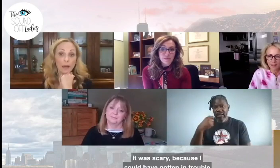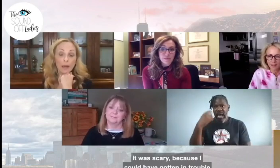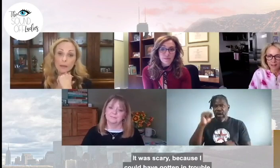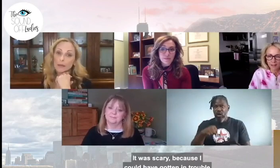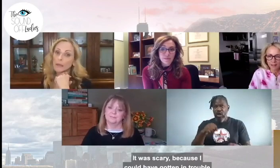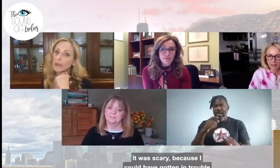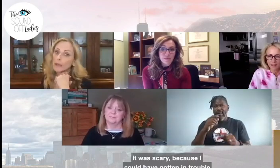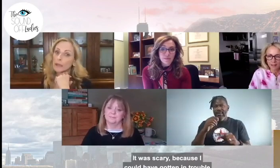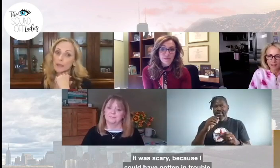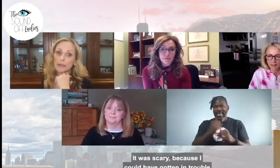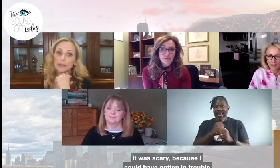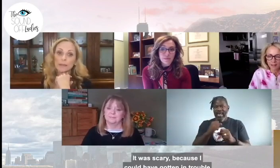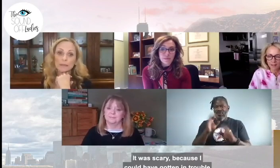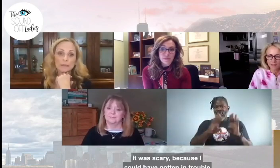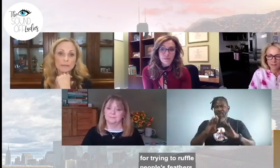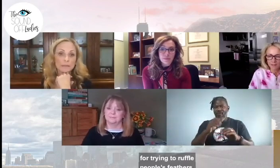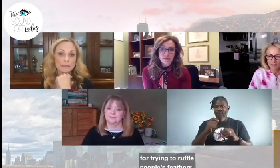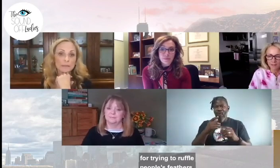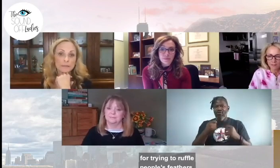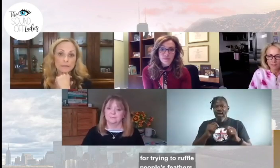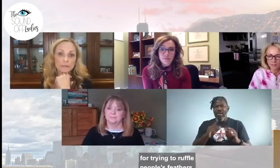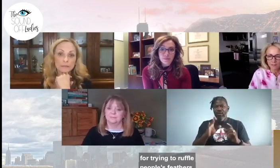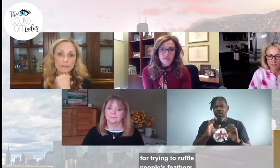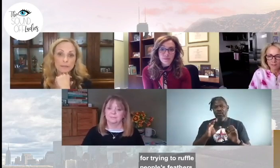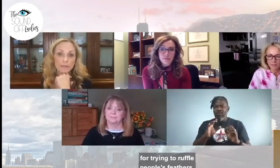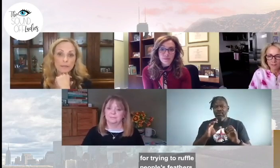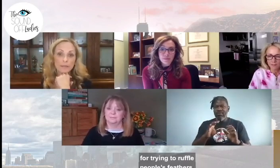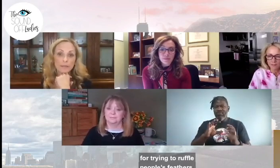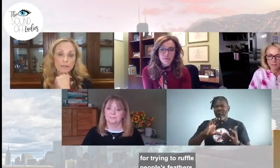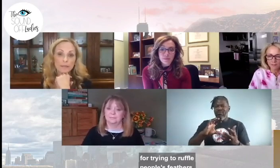It was scary because I could have gotten in trouble for trying to,